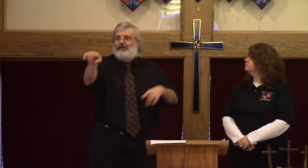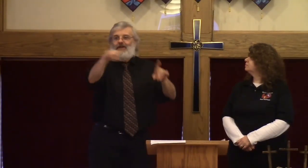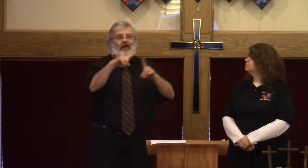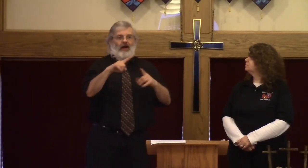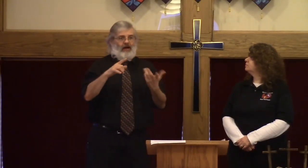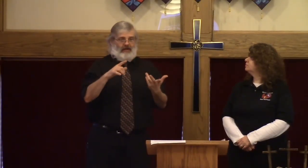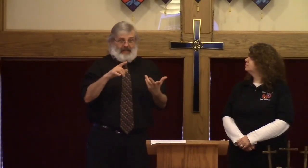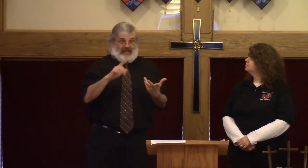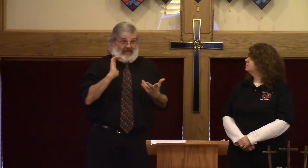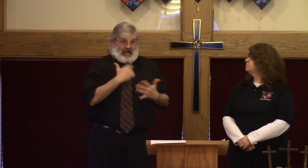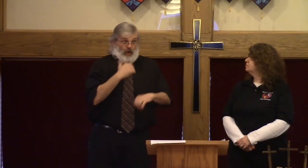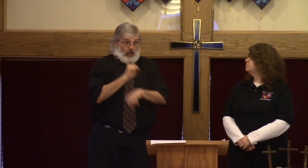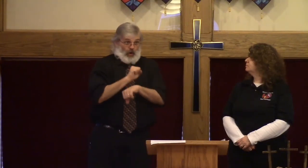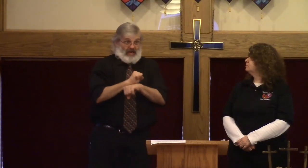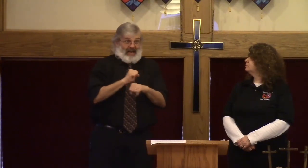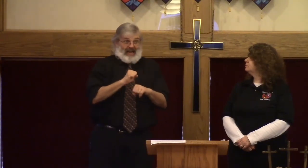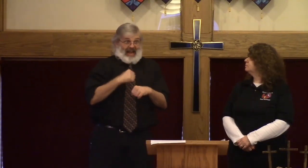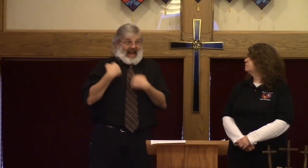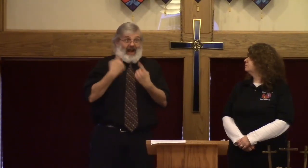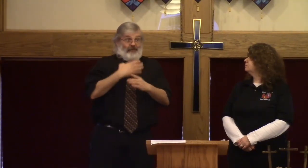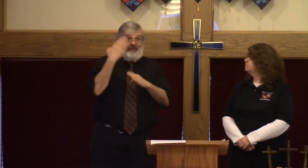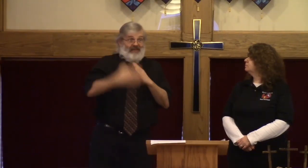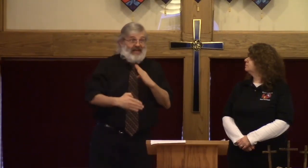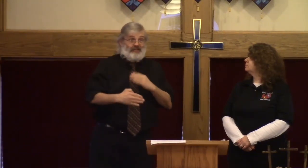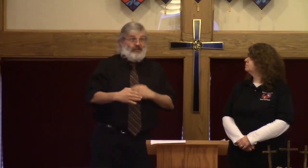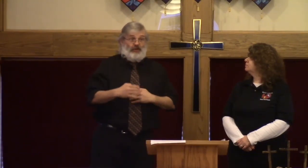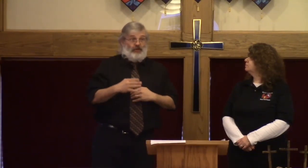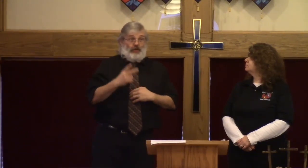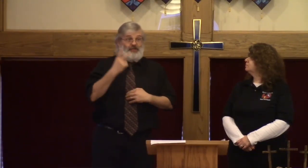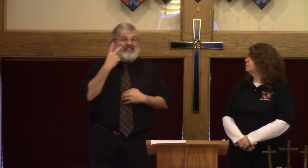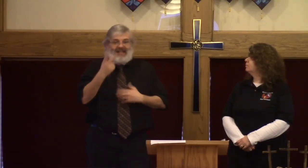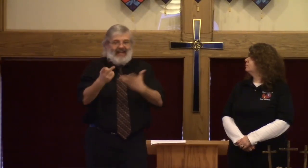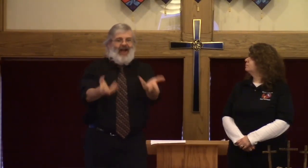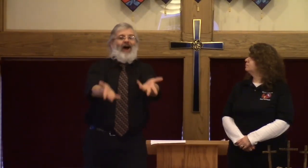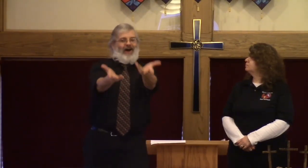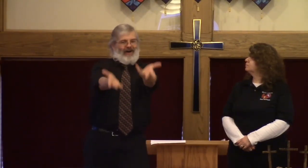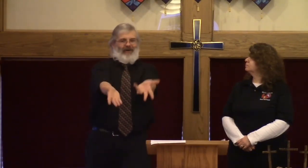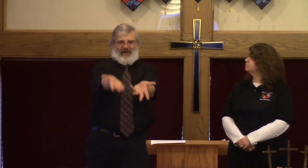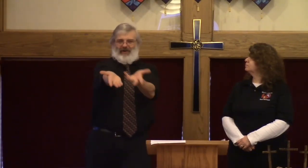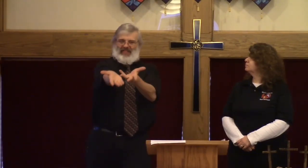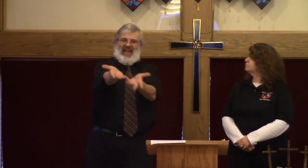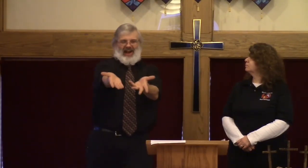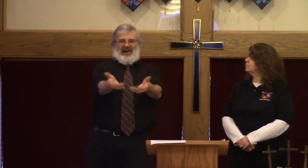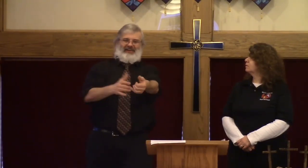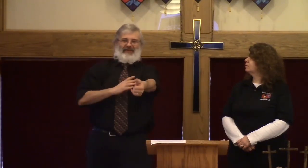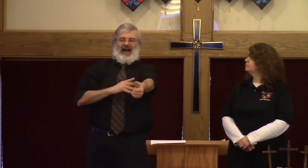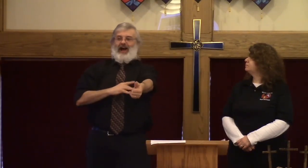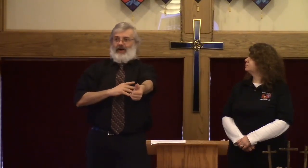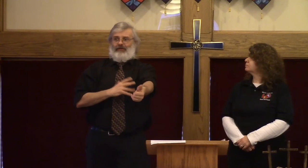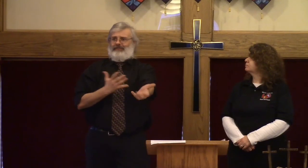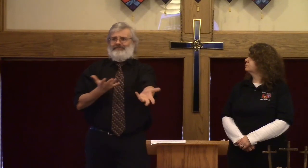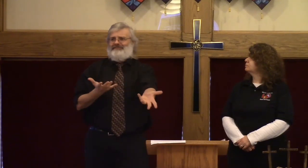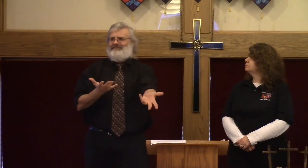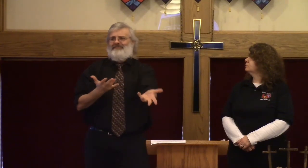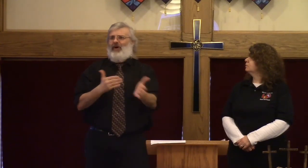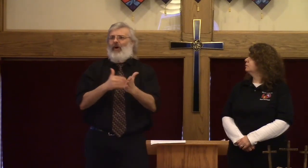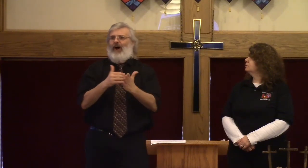pastor, is our work ever finished? Do you see? Oh, there! Wow. Often